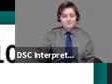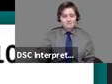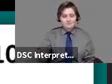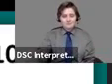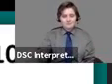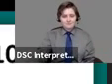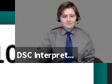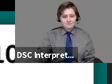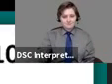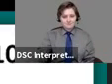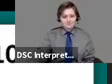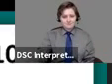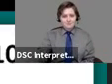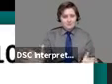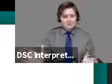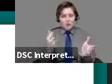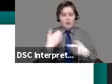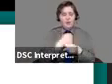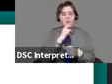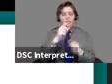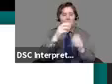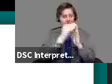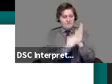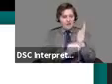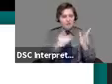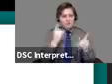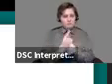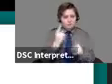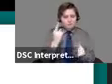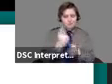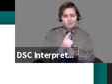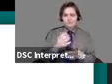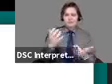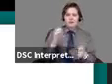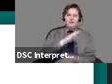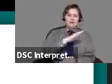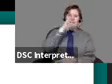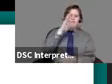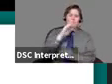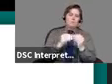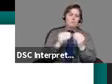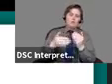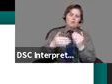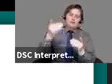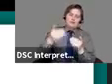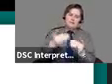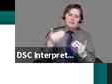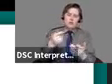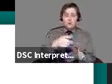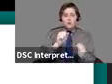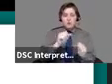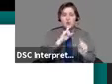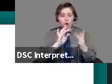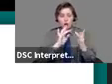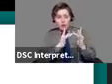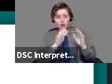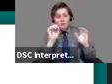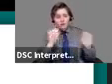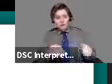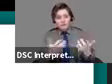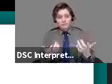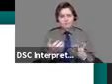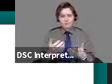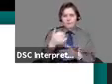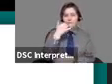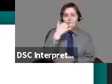you to make sure that you complete the census information. Like I said, it's never been easier. You can respond online, you can do